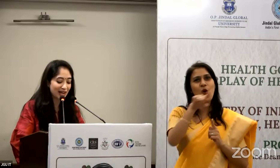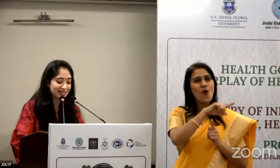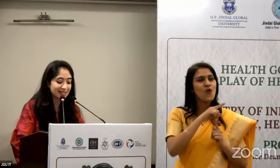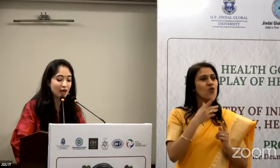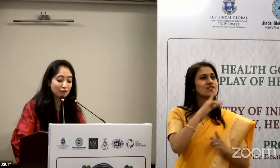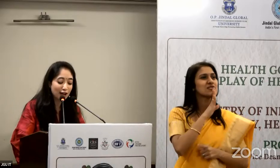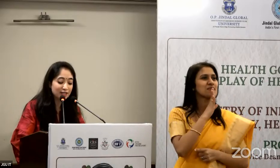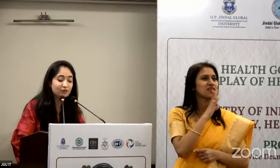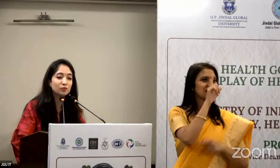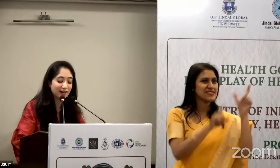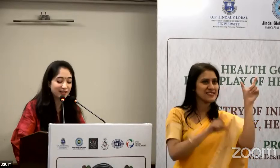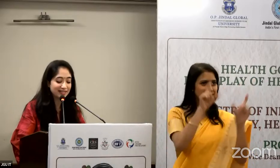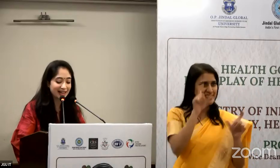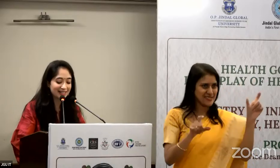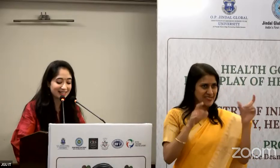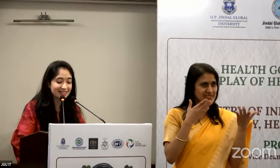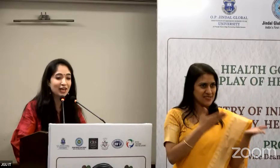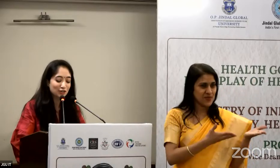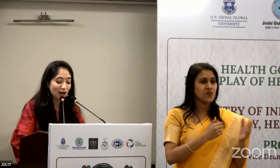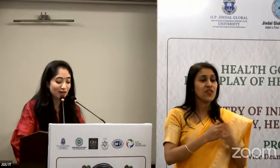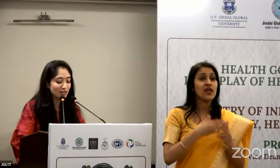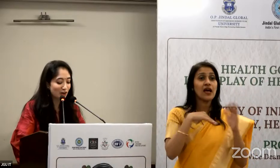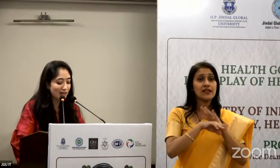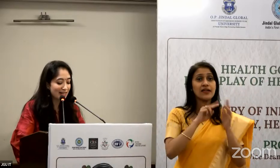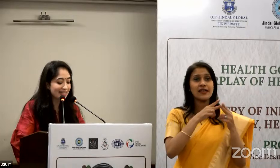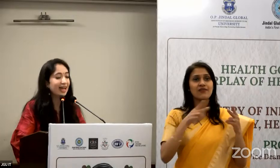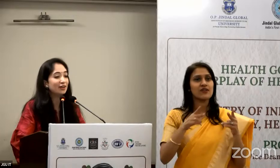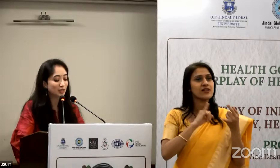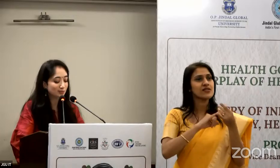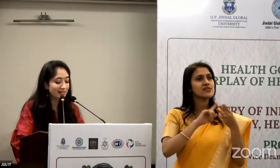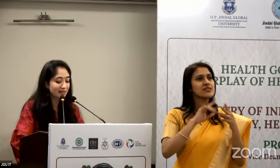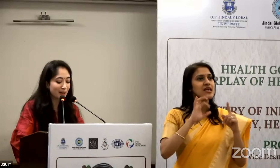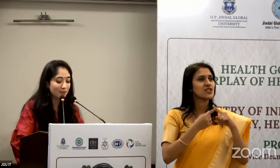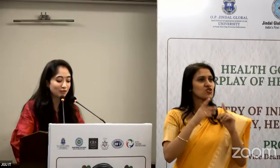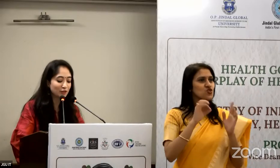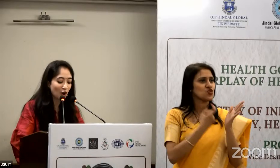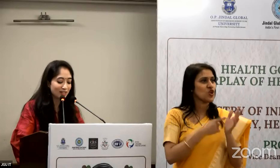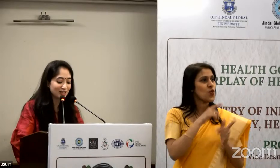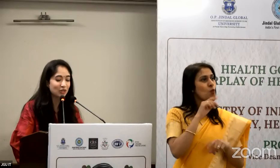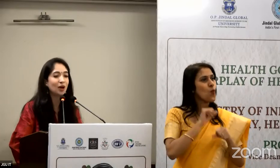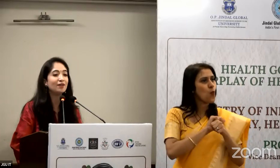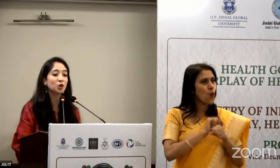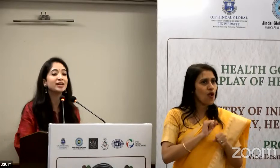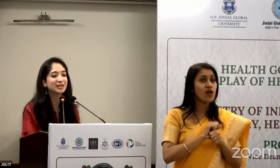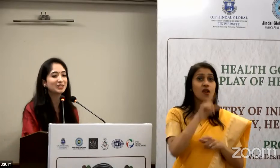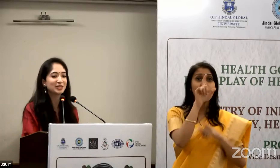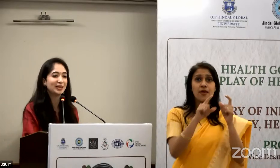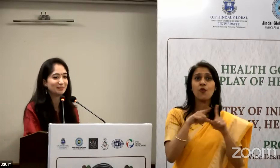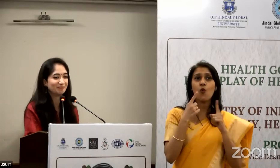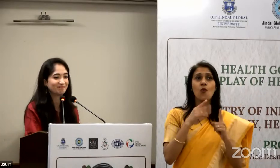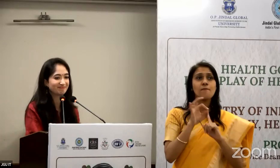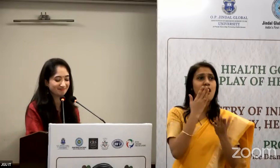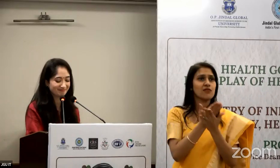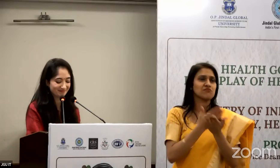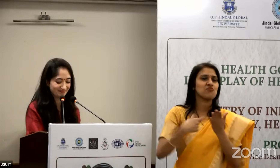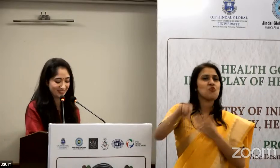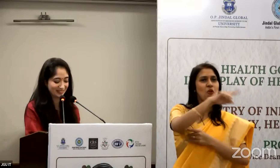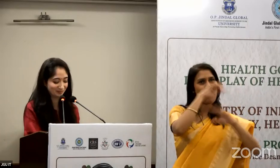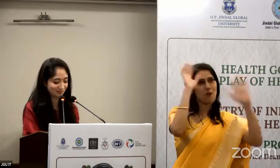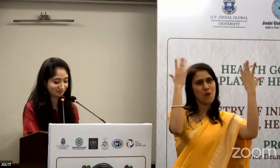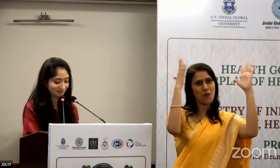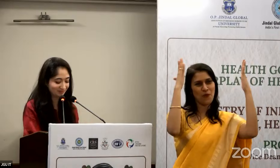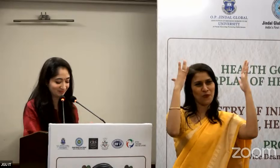distinguished guests, friends from various sectors, cherished colleagues, and respected members of the audience who have joined us today.